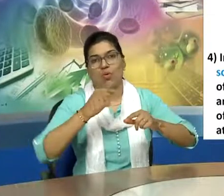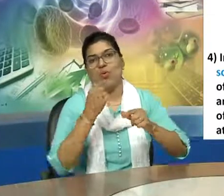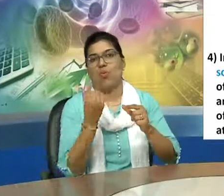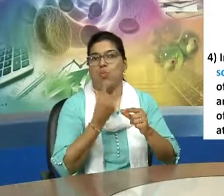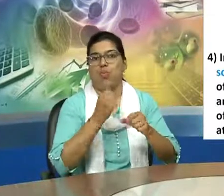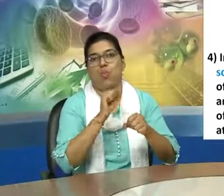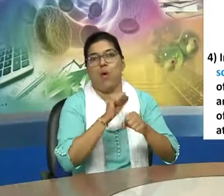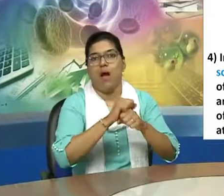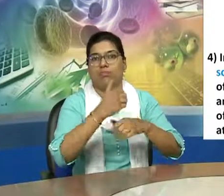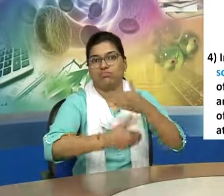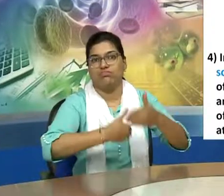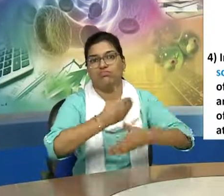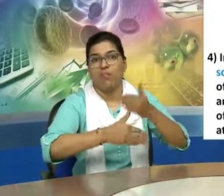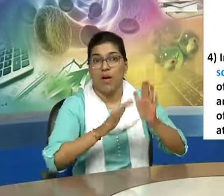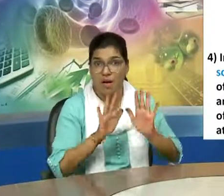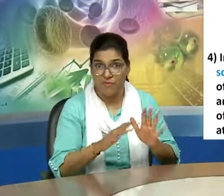But burning of fossil fuel